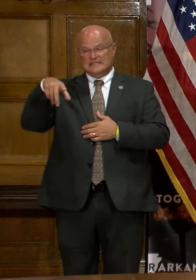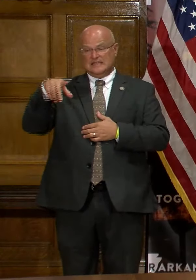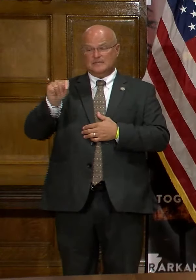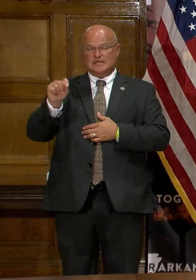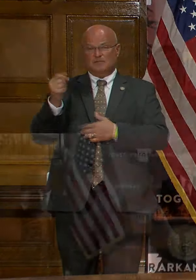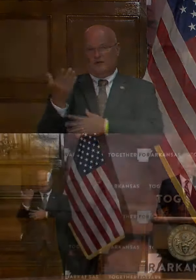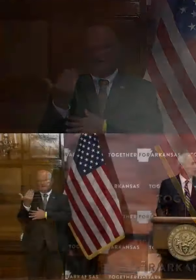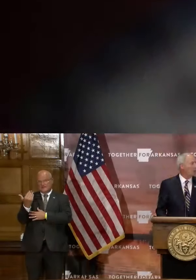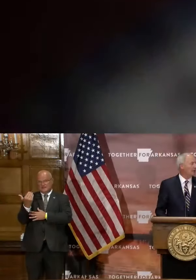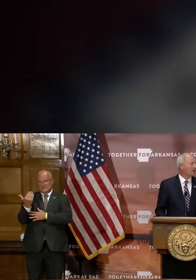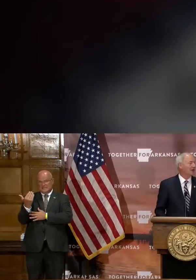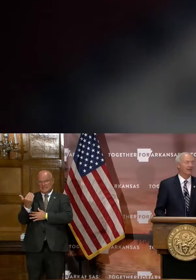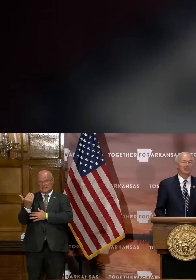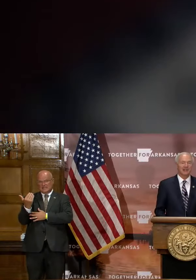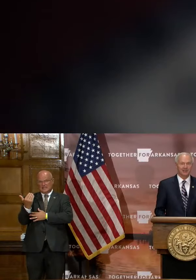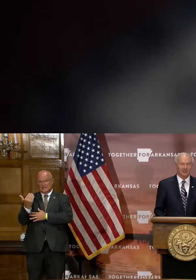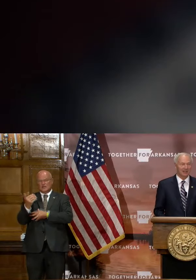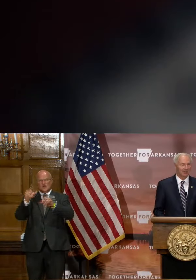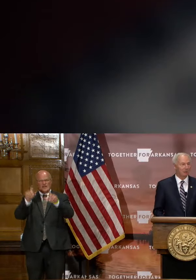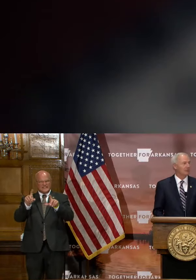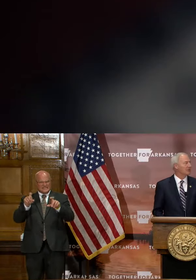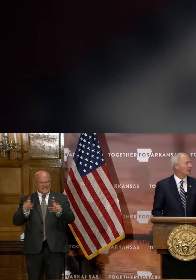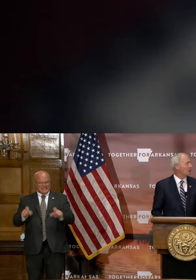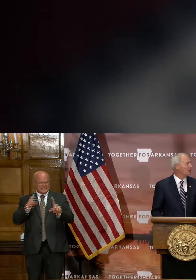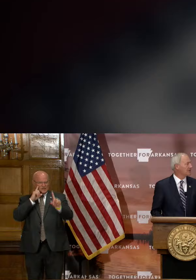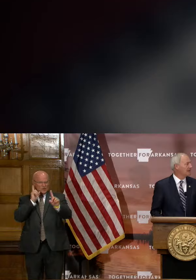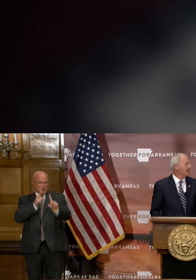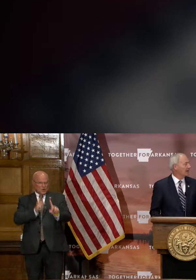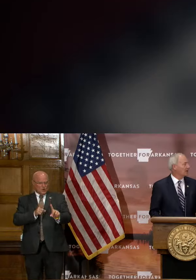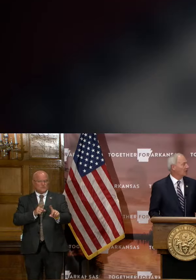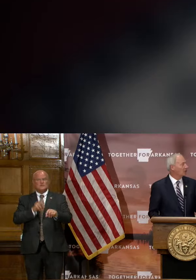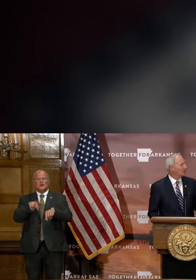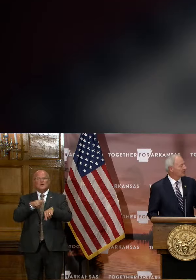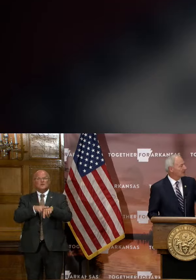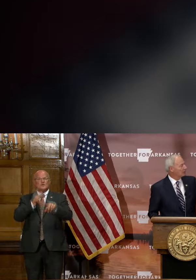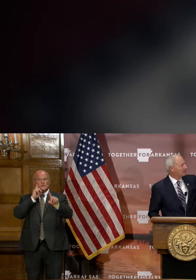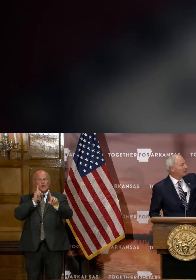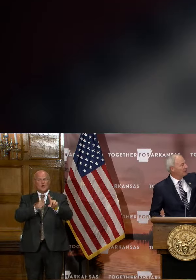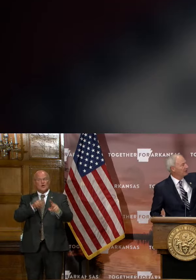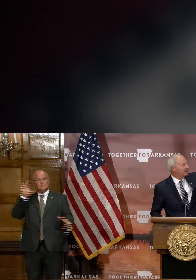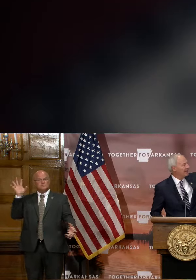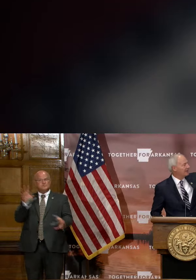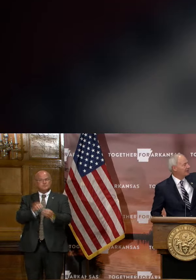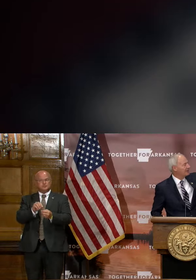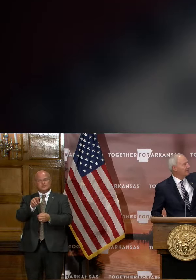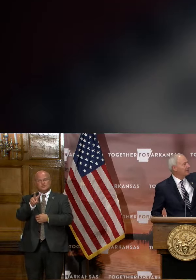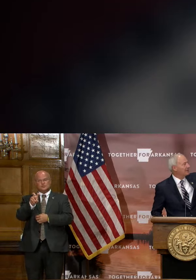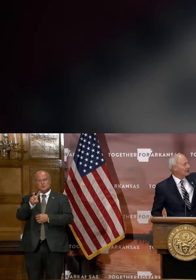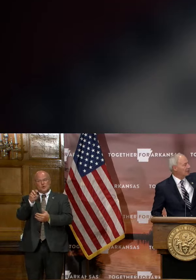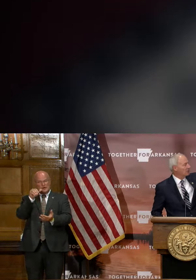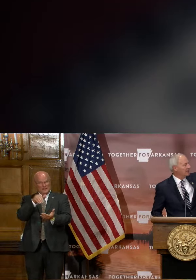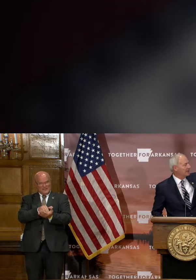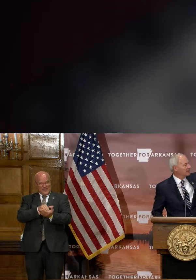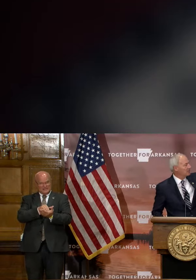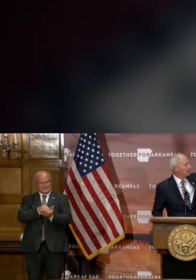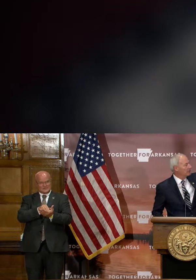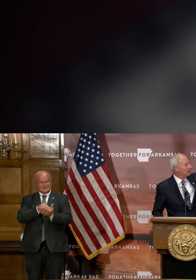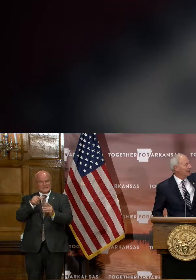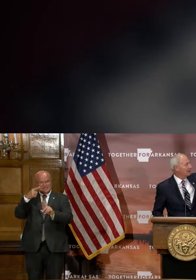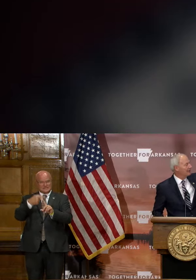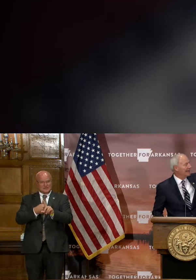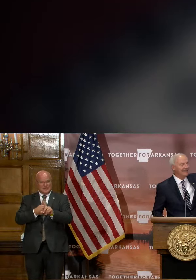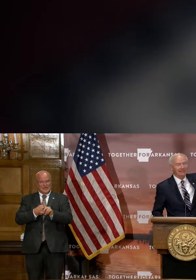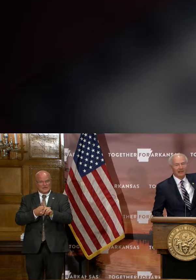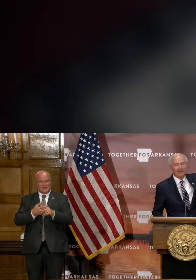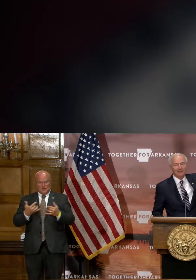September 15th, where we are in our testing goals. And of course, our goal was a total of 200,000 total tests, which